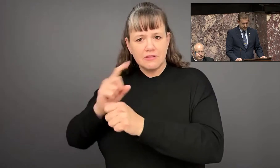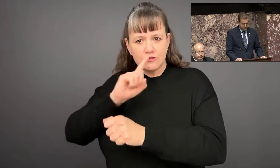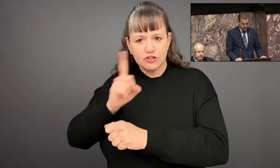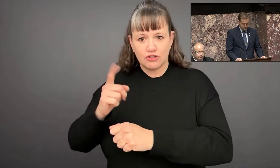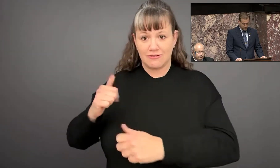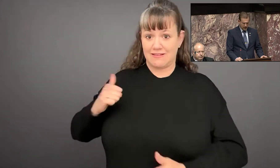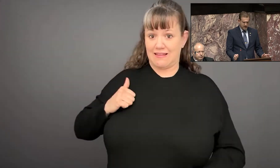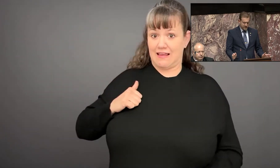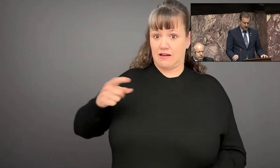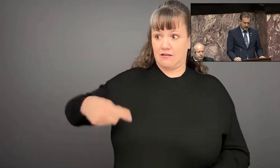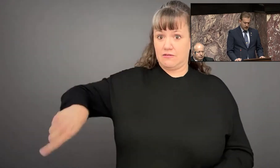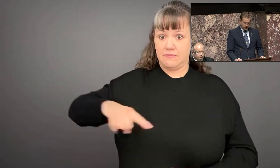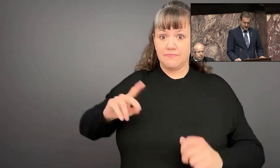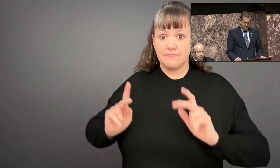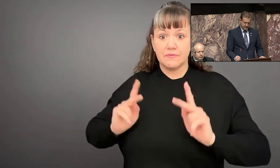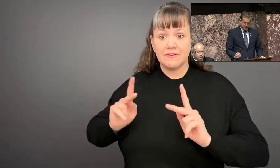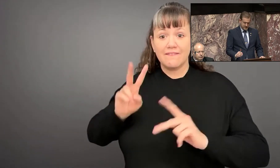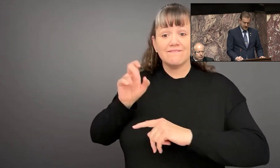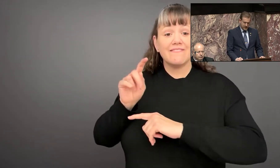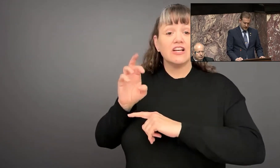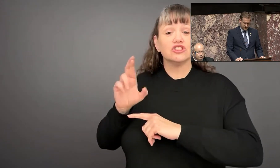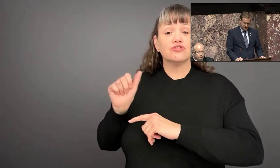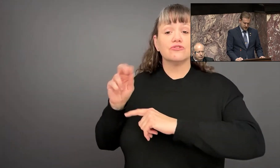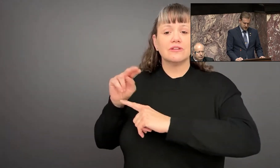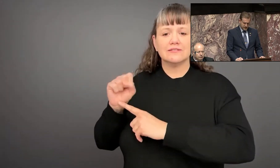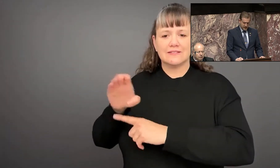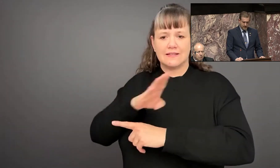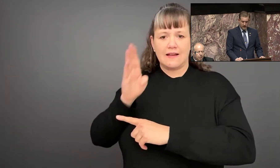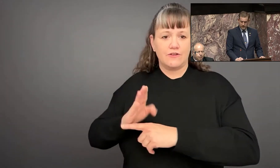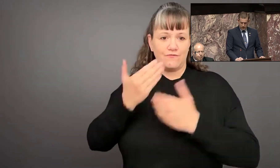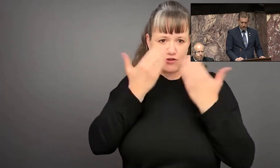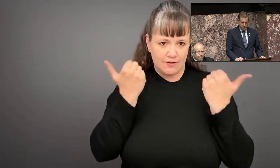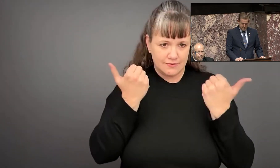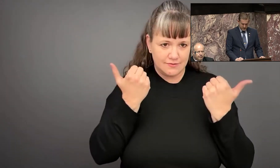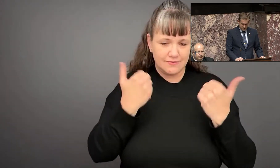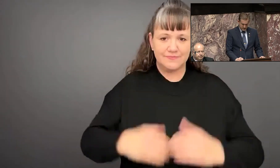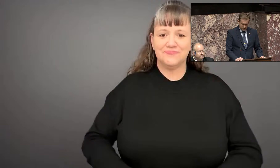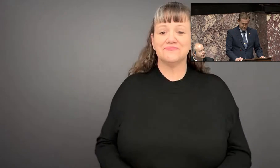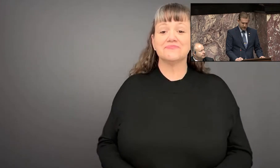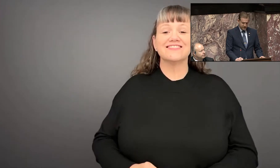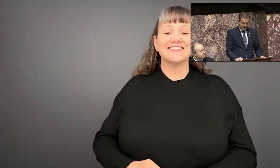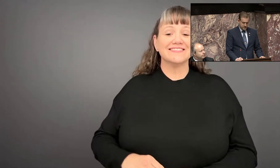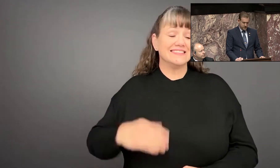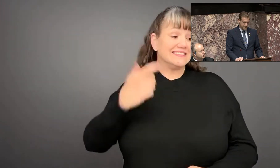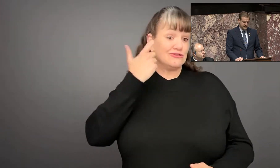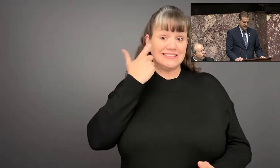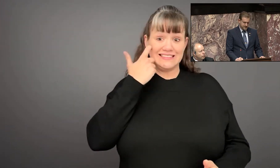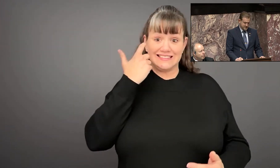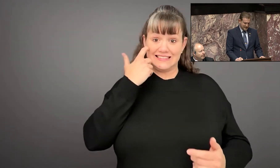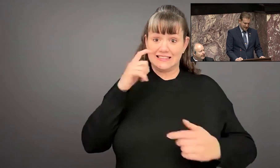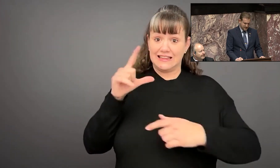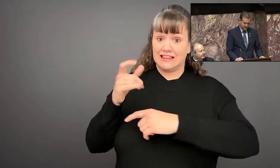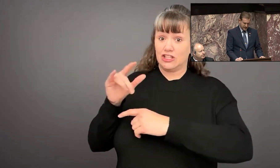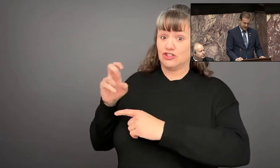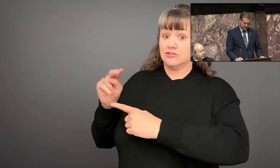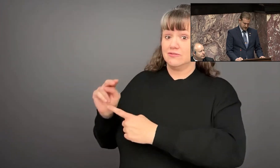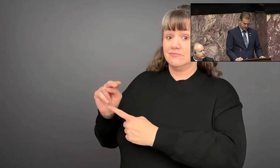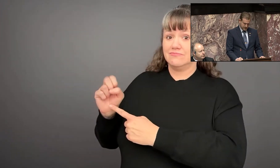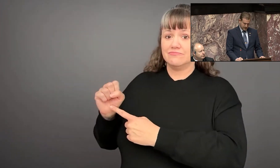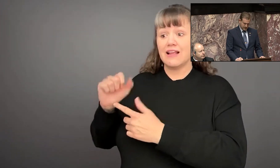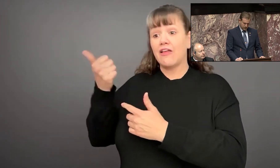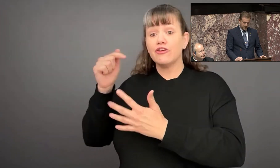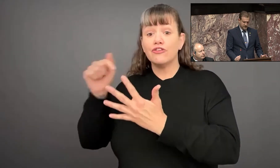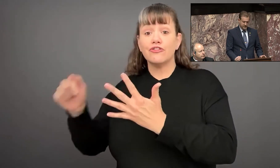celebrated. However, recently this valued institution and other local businesses fell victim to a senseless act of